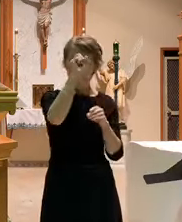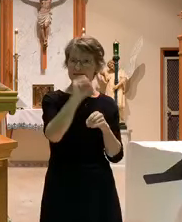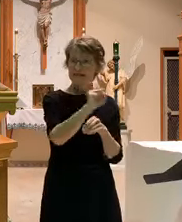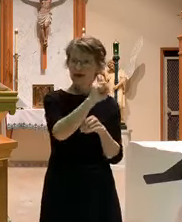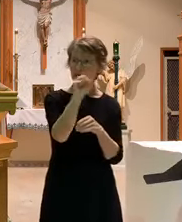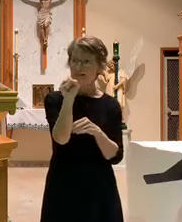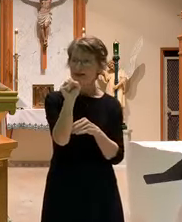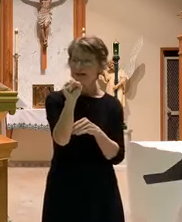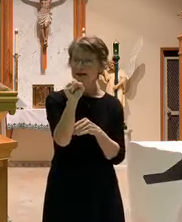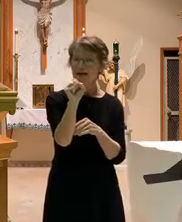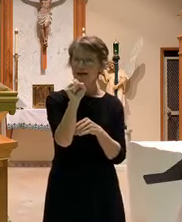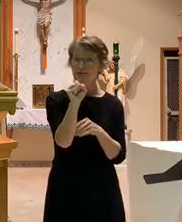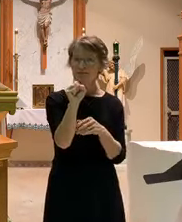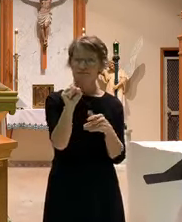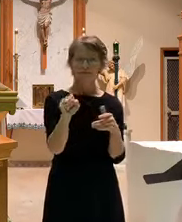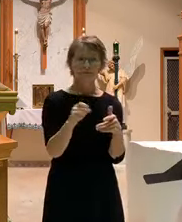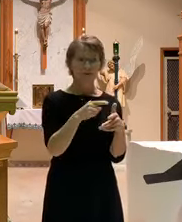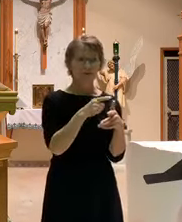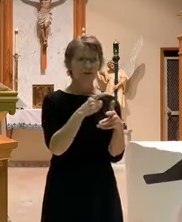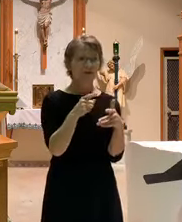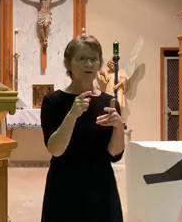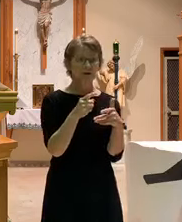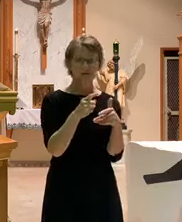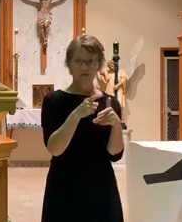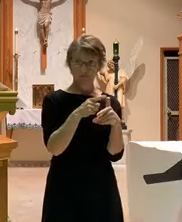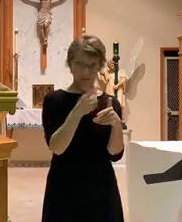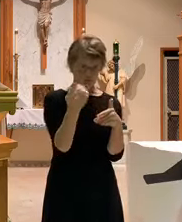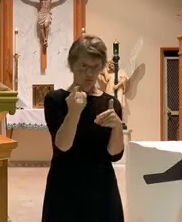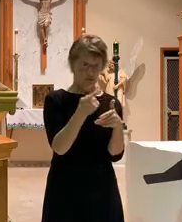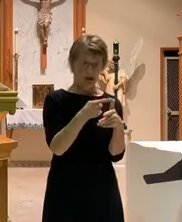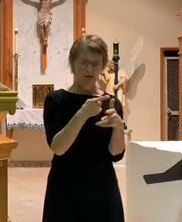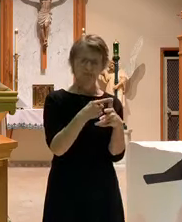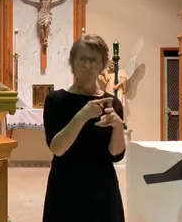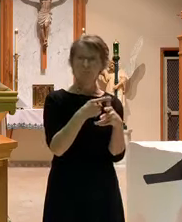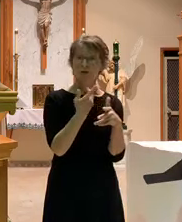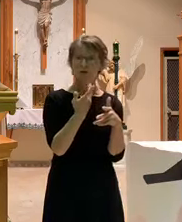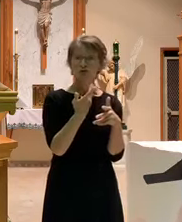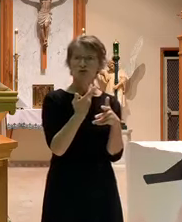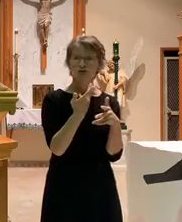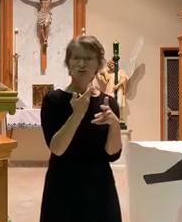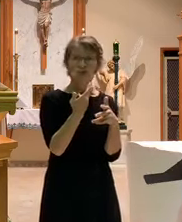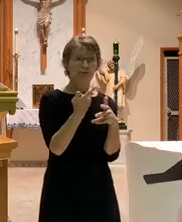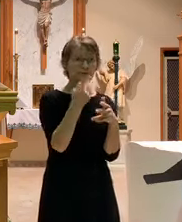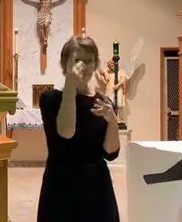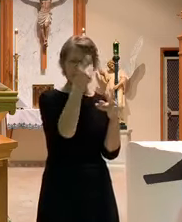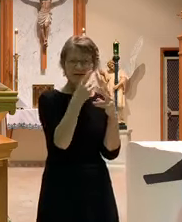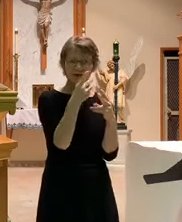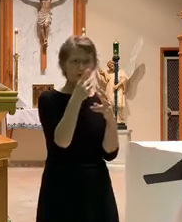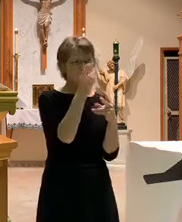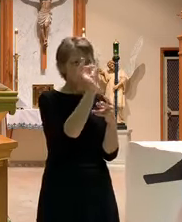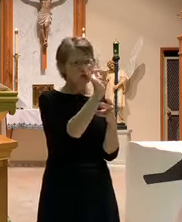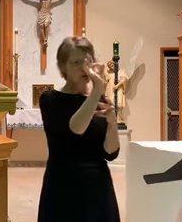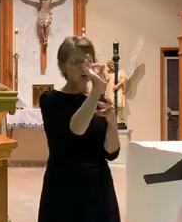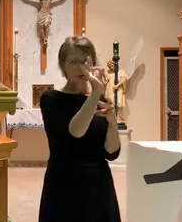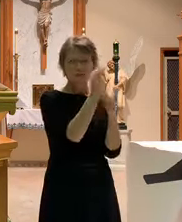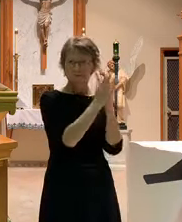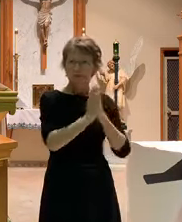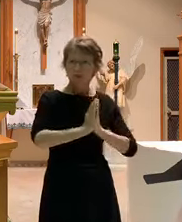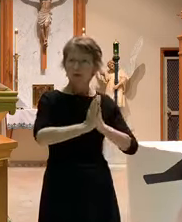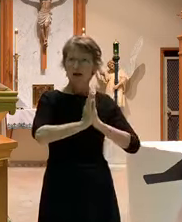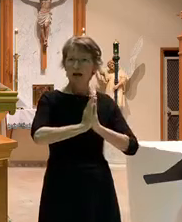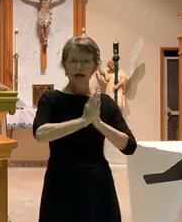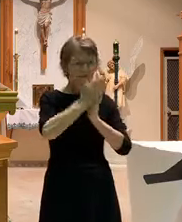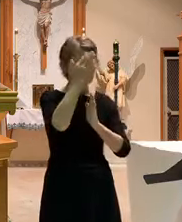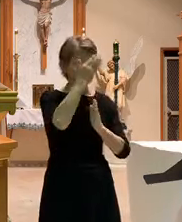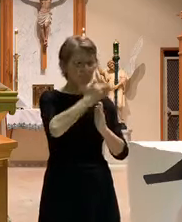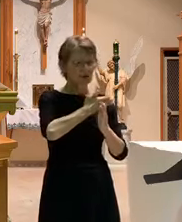Coming to make a short visit to the Eucharist, or coming to adore him in a longer visit, this is one sure way to keep